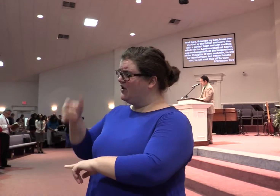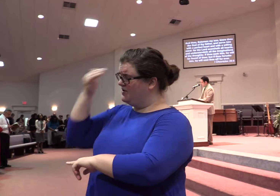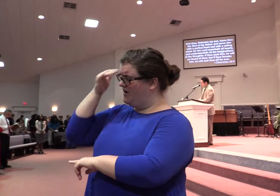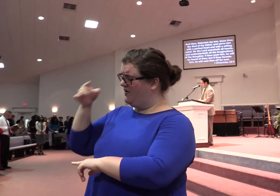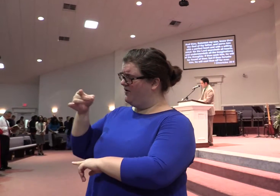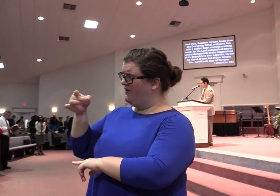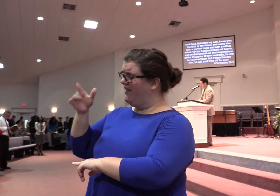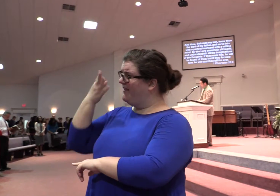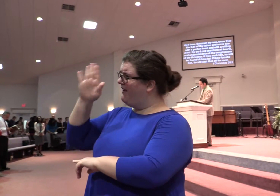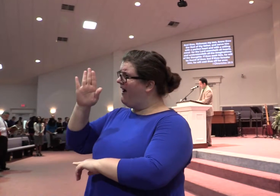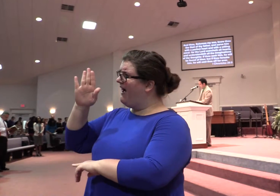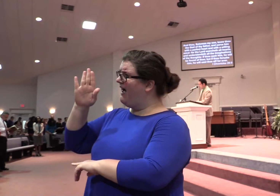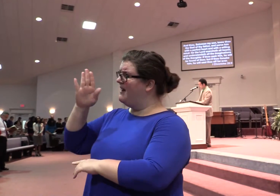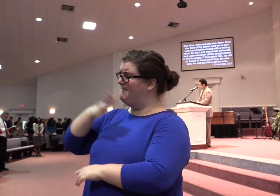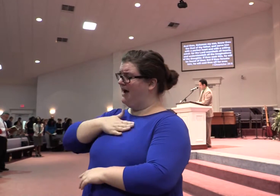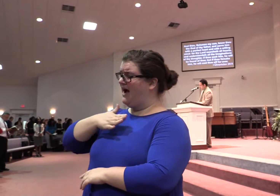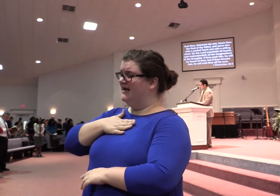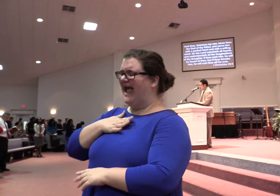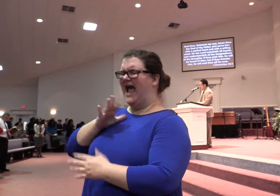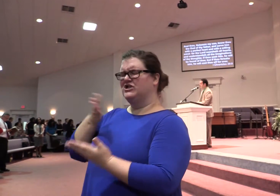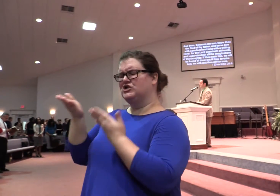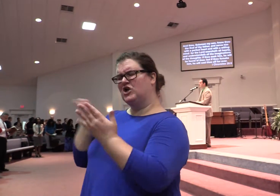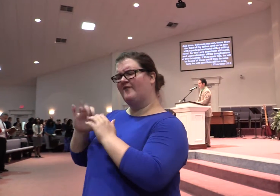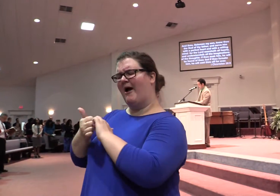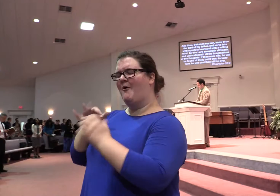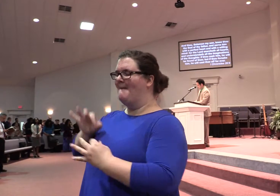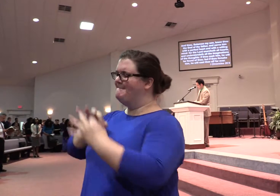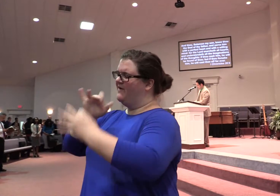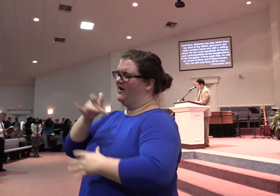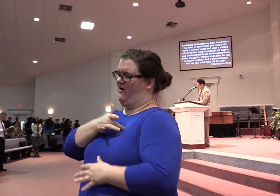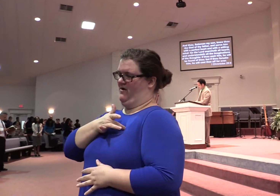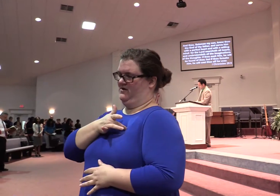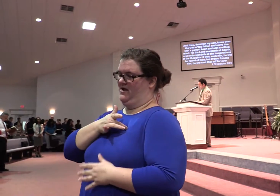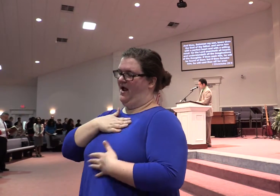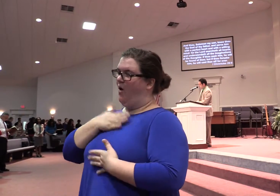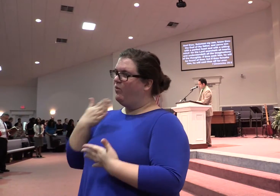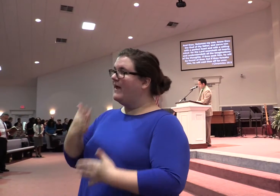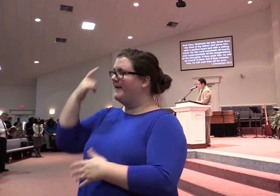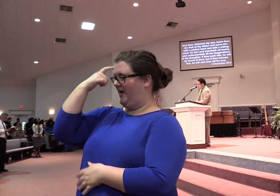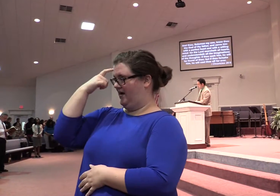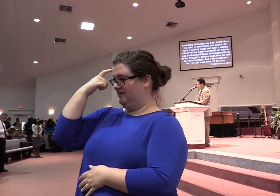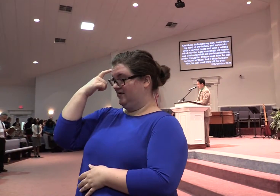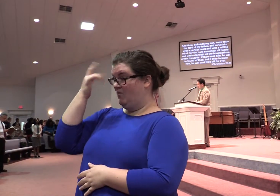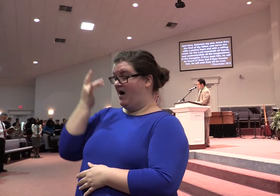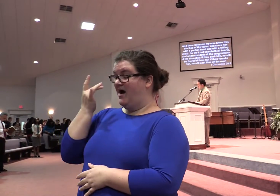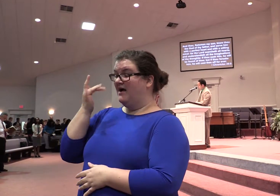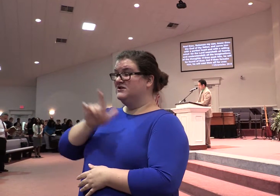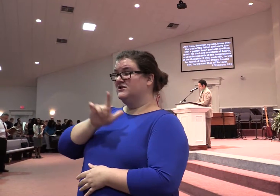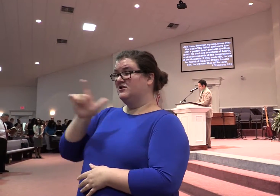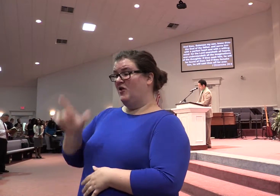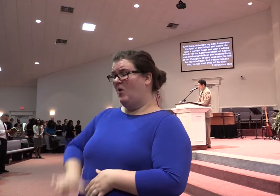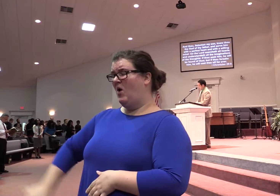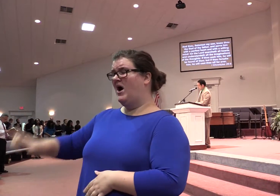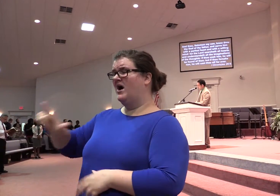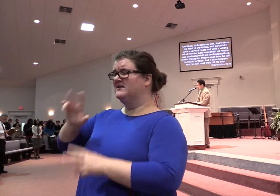and serve him with a perfect heart and with a willing mind. For the Lord searcheth all